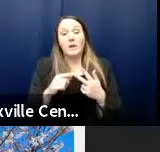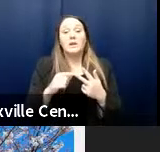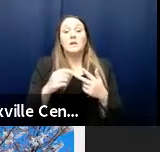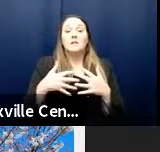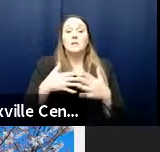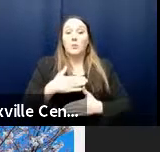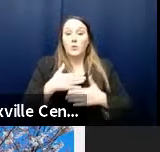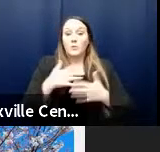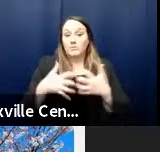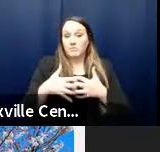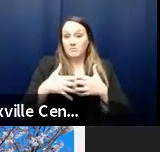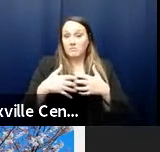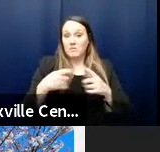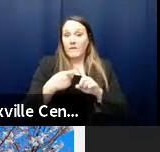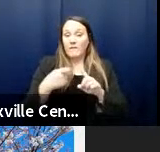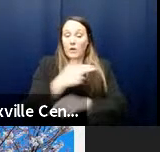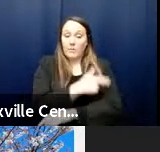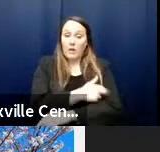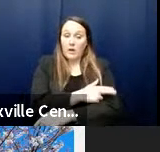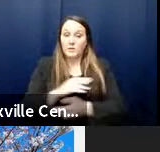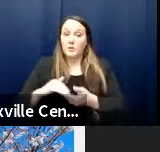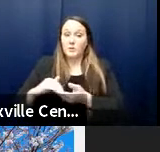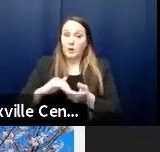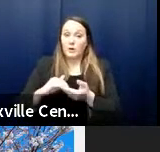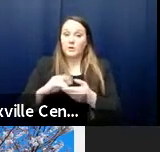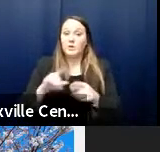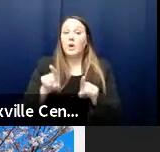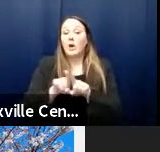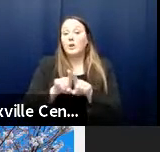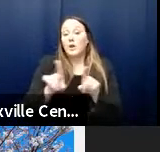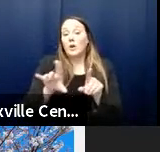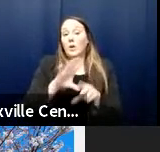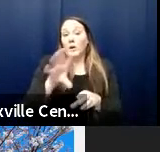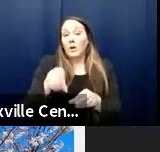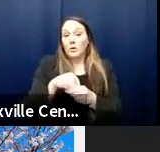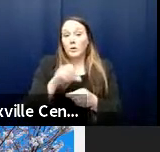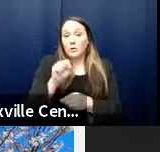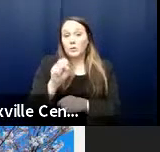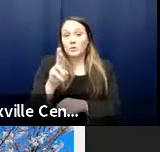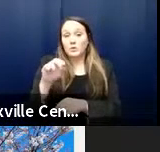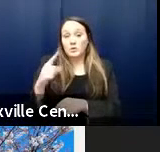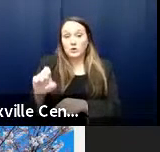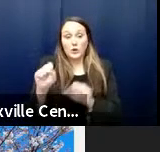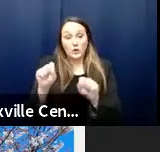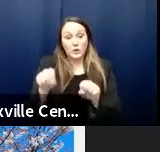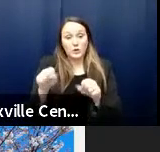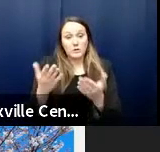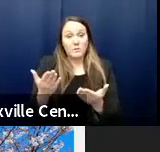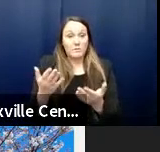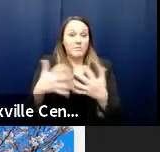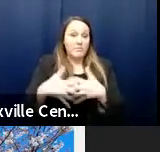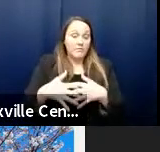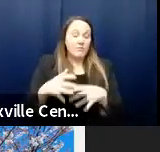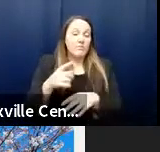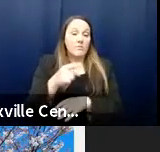partners. It also shows the additional surge capacity for these categories, as well as the